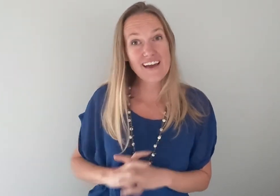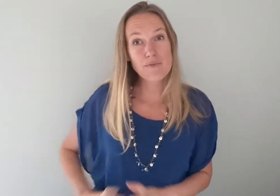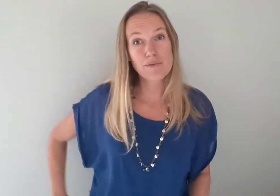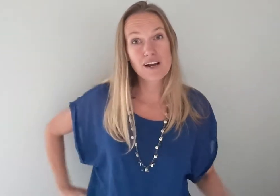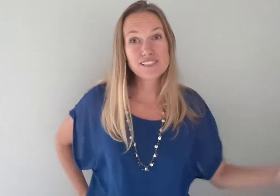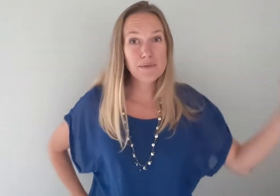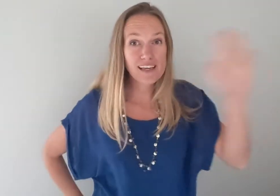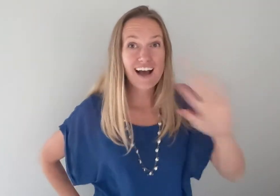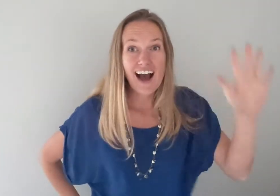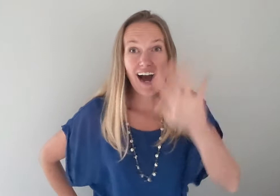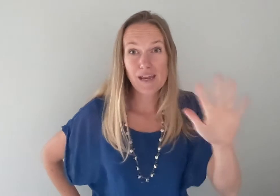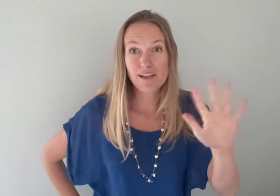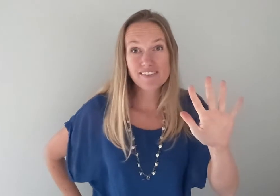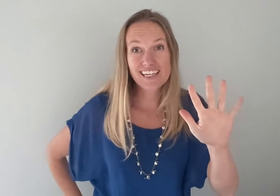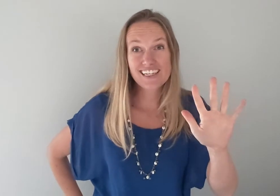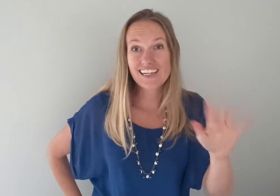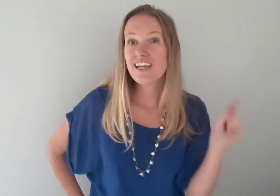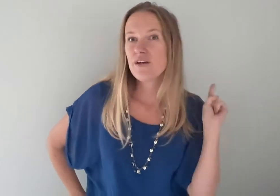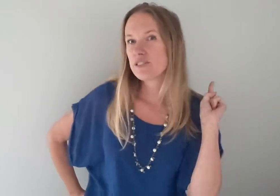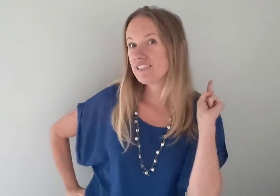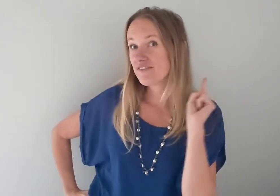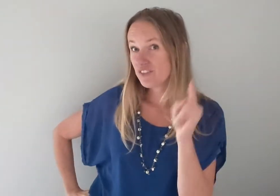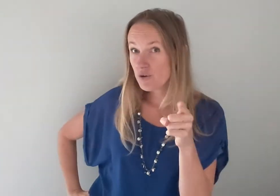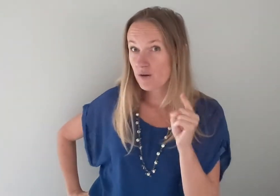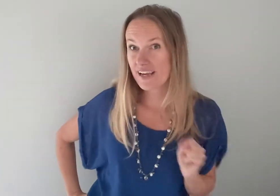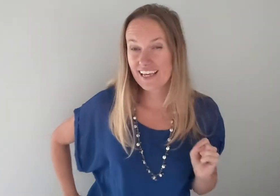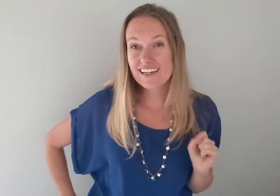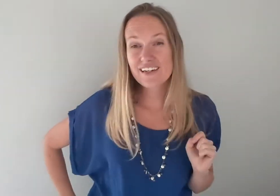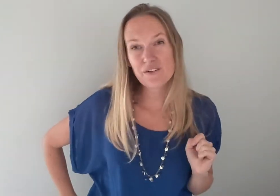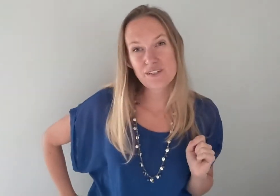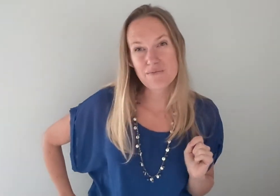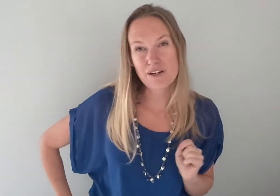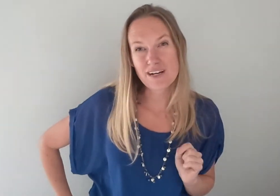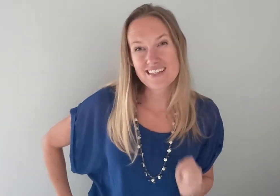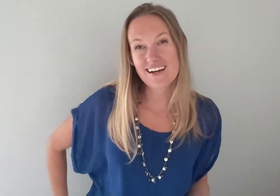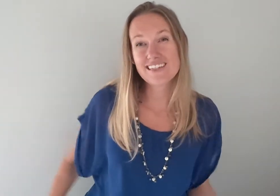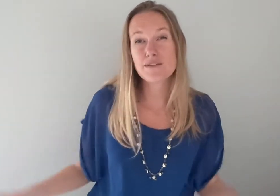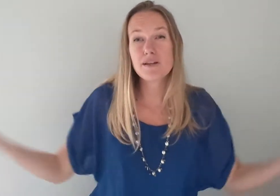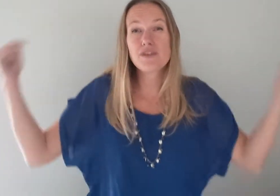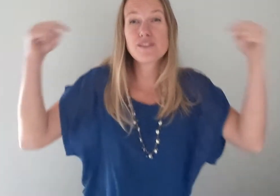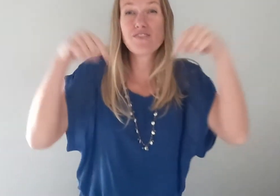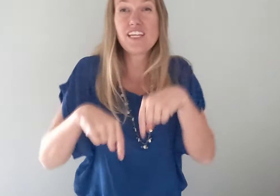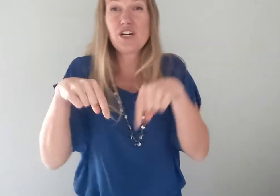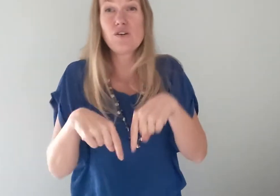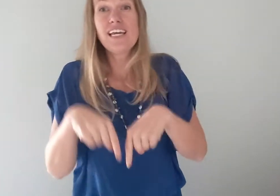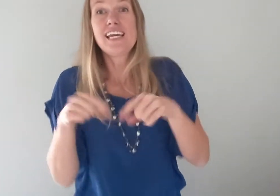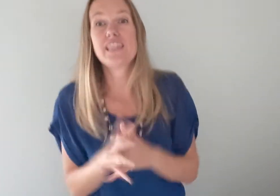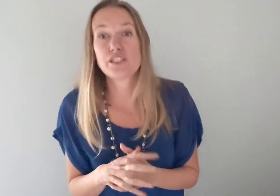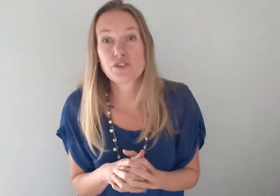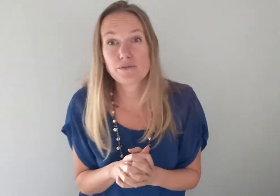remember housekeeping. I am left-handed, which means if you are right-handed, you're going to mirror my signs. Look below this video in the description